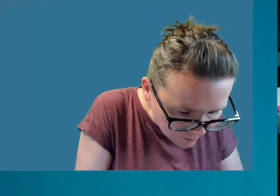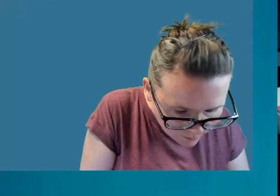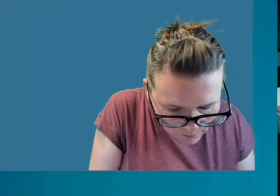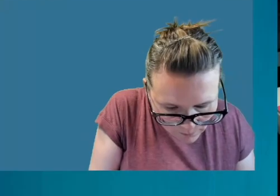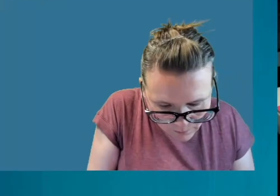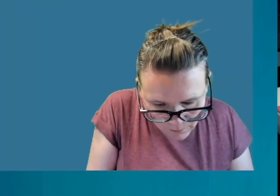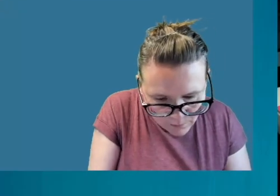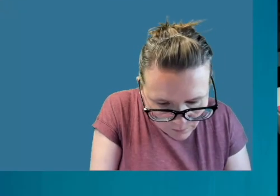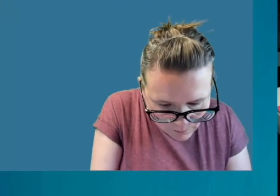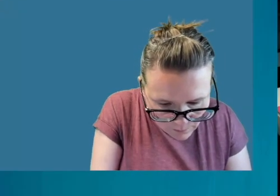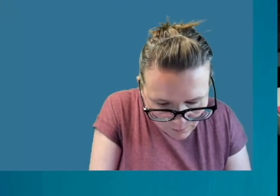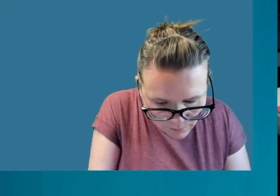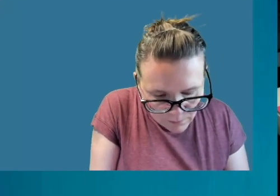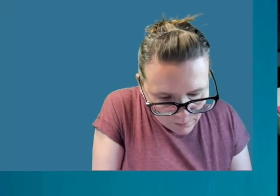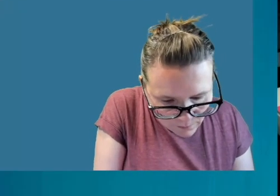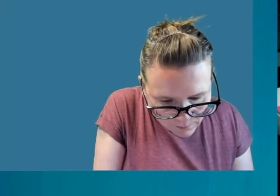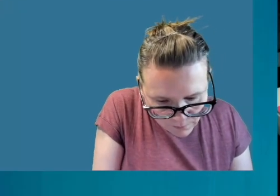Just the solid lines.